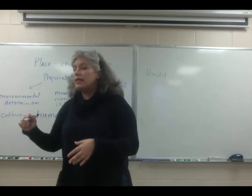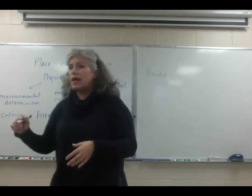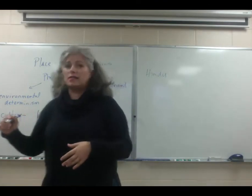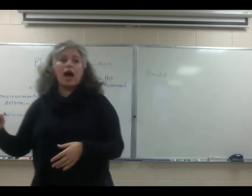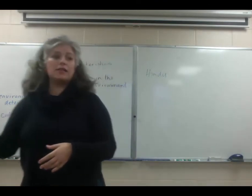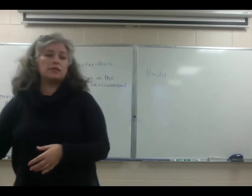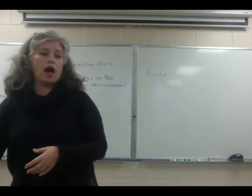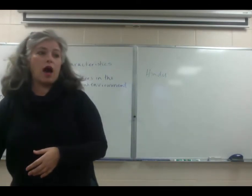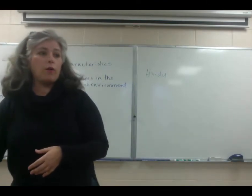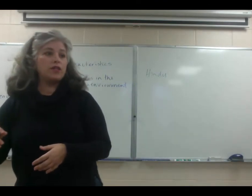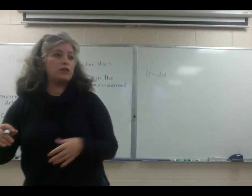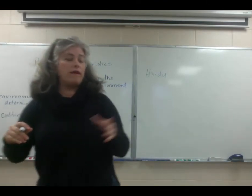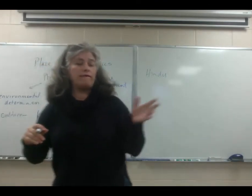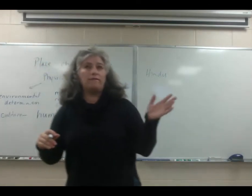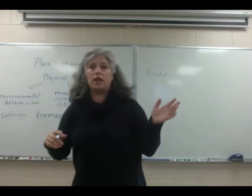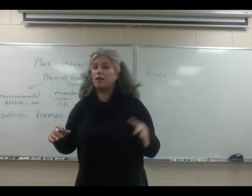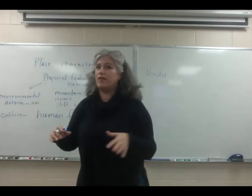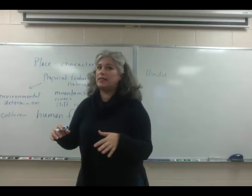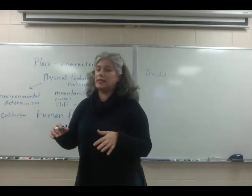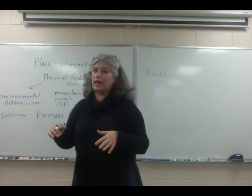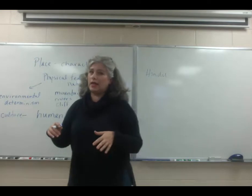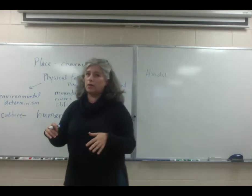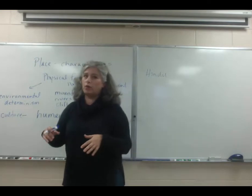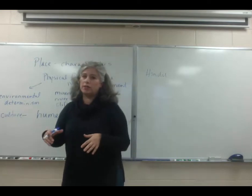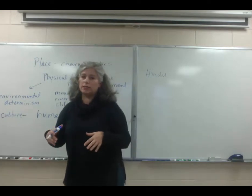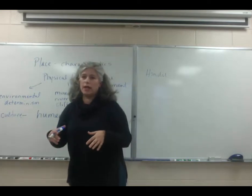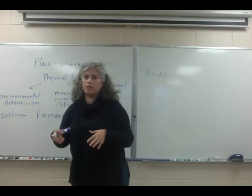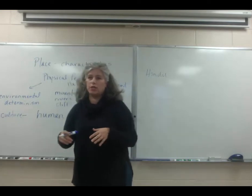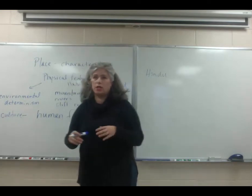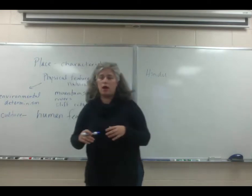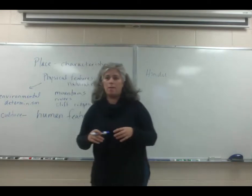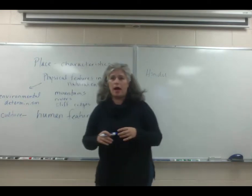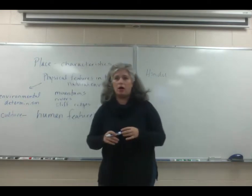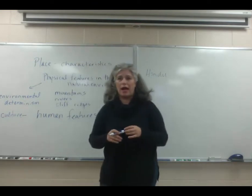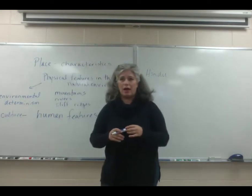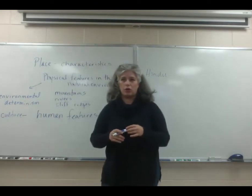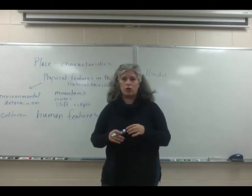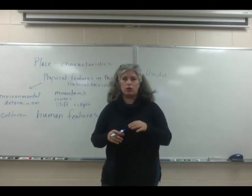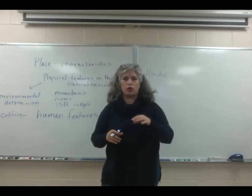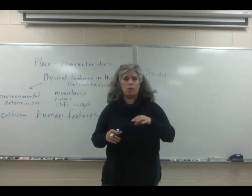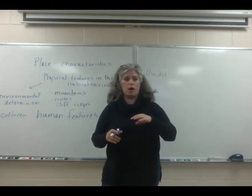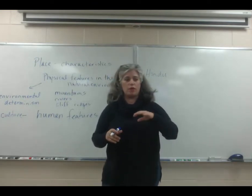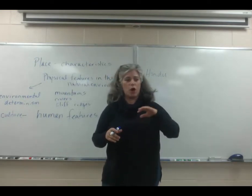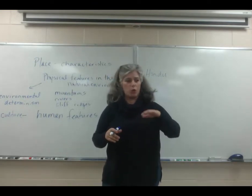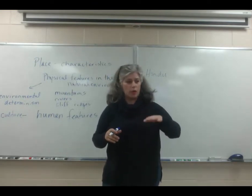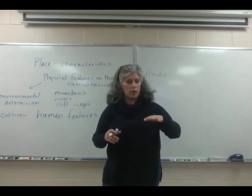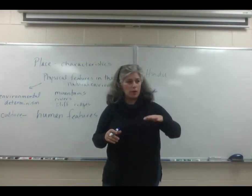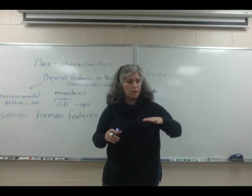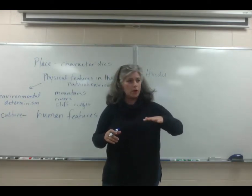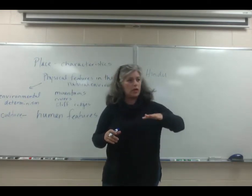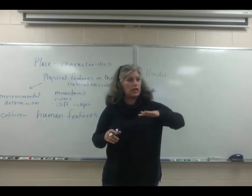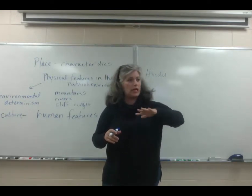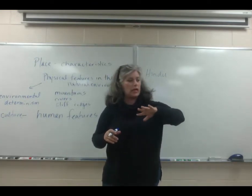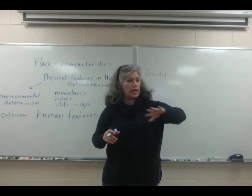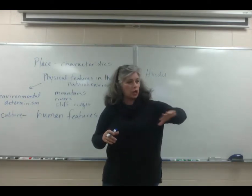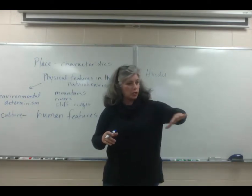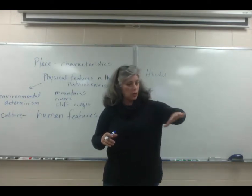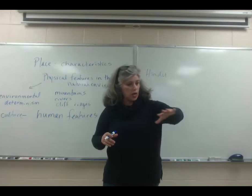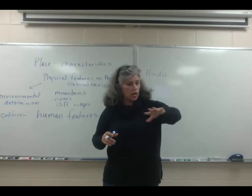Yes, I went to a very fascinating presentation about agriculture among the Hopi people in like Arizona